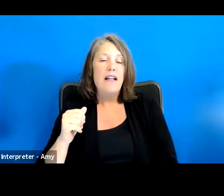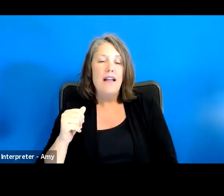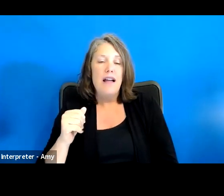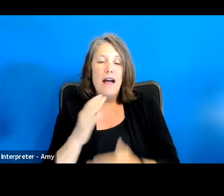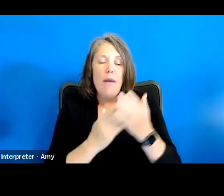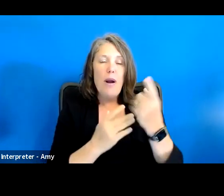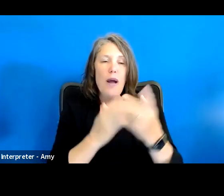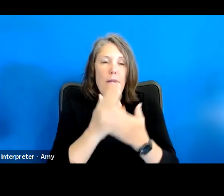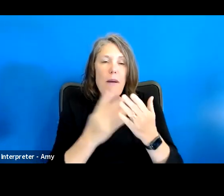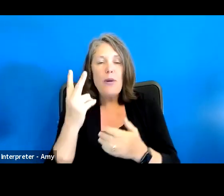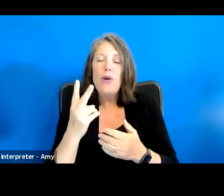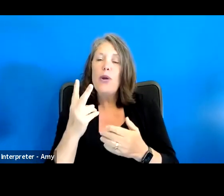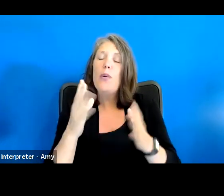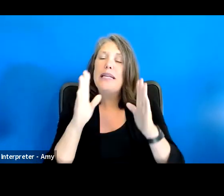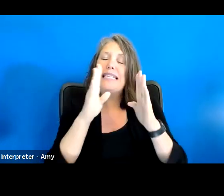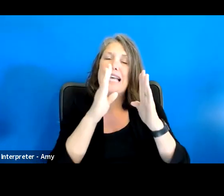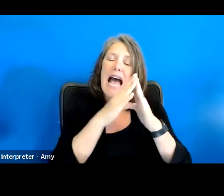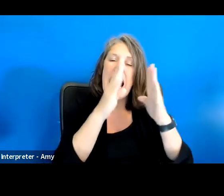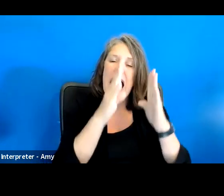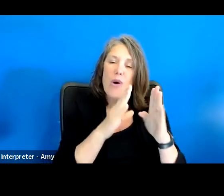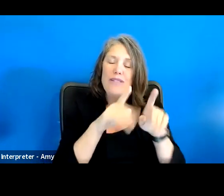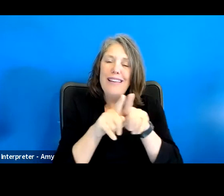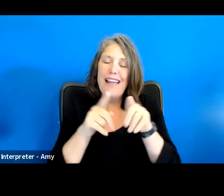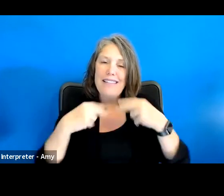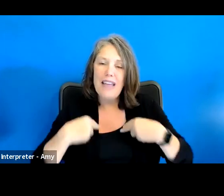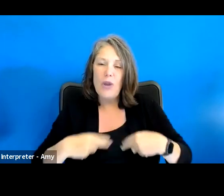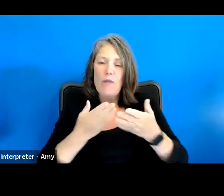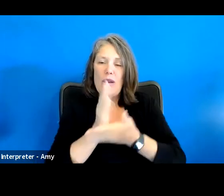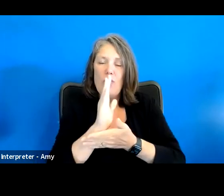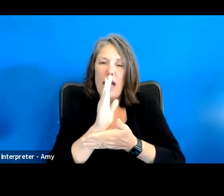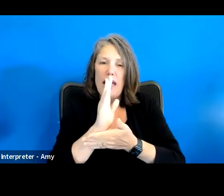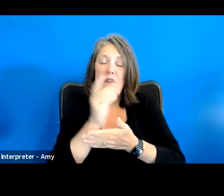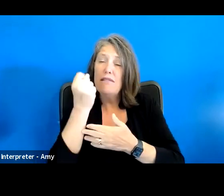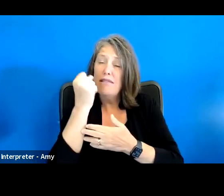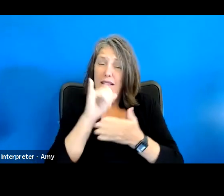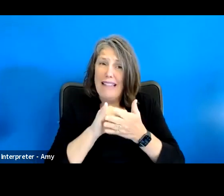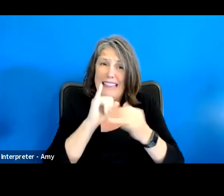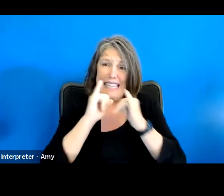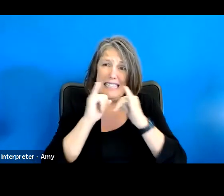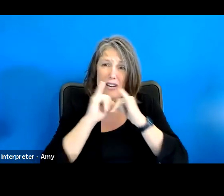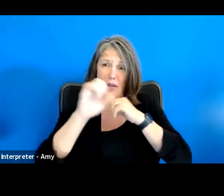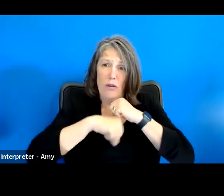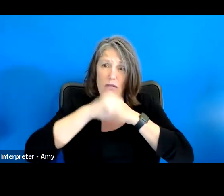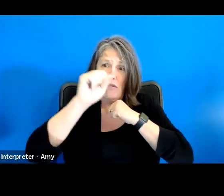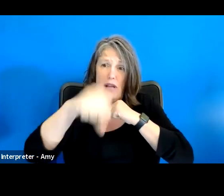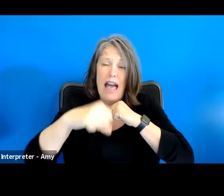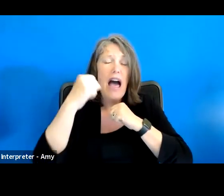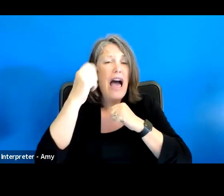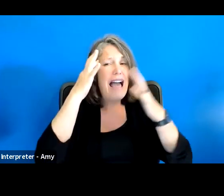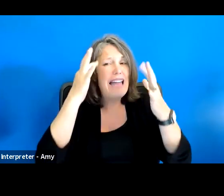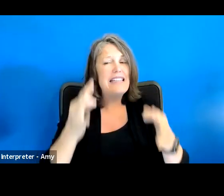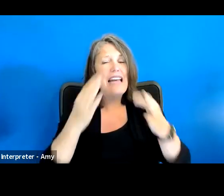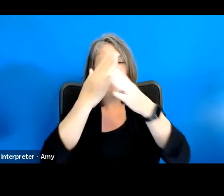about housing as a human right. Ultimately, because of the length of these interviews, I decided on splitting them into